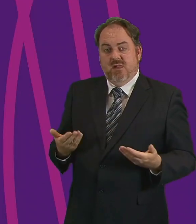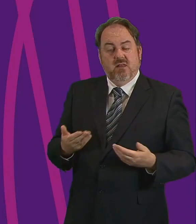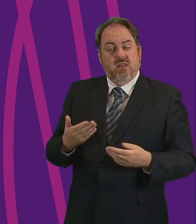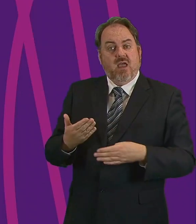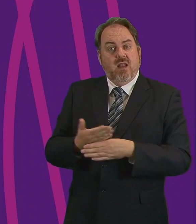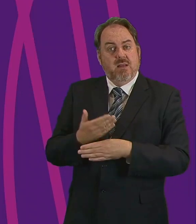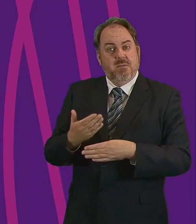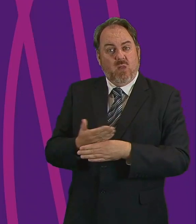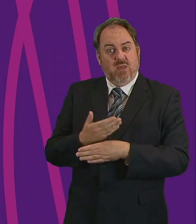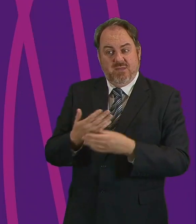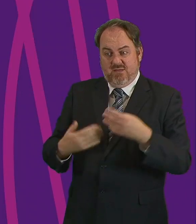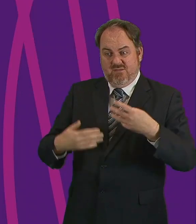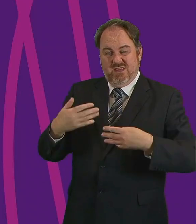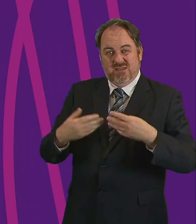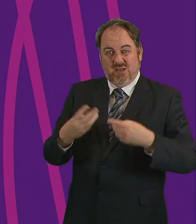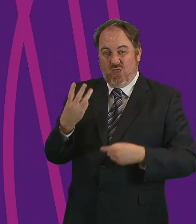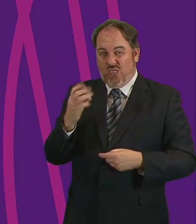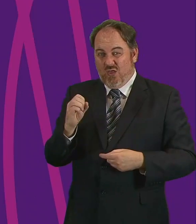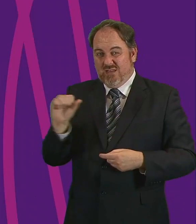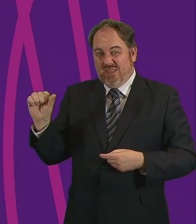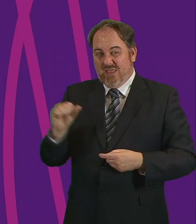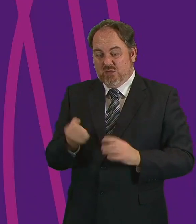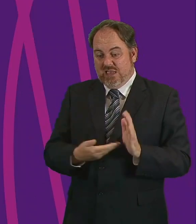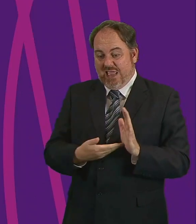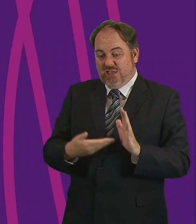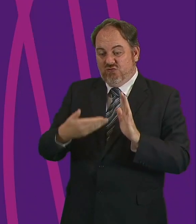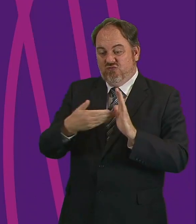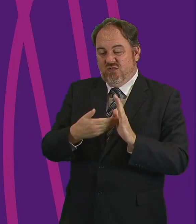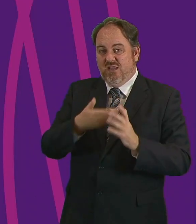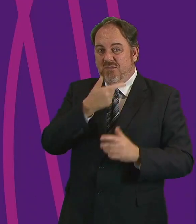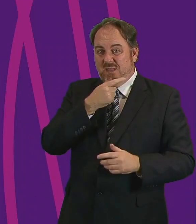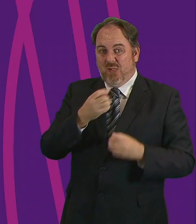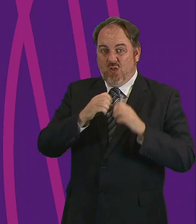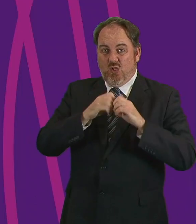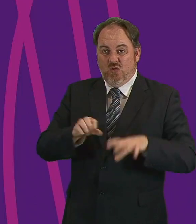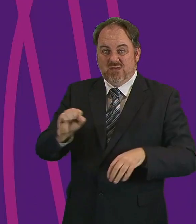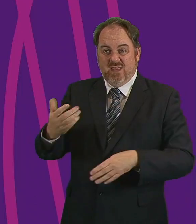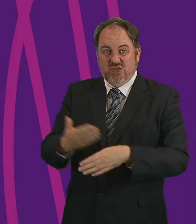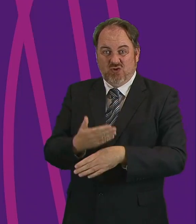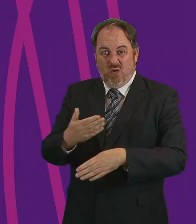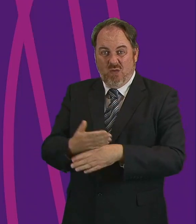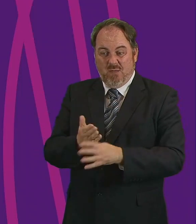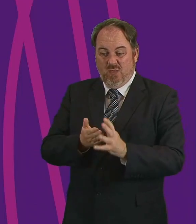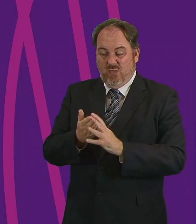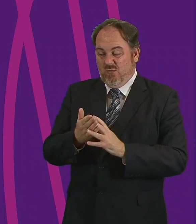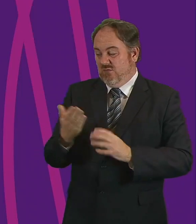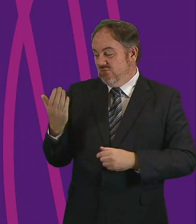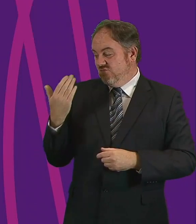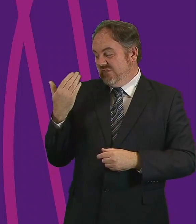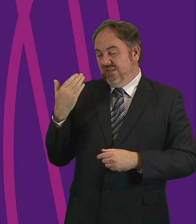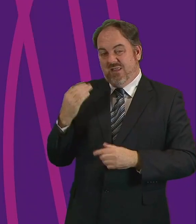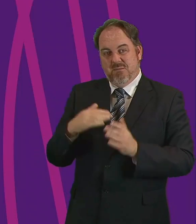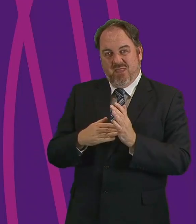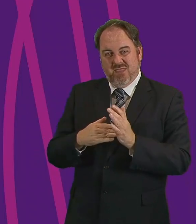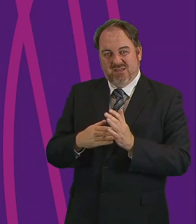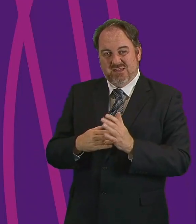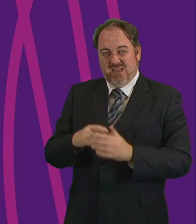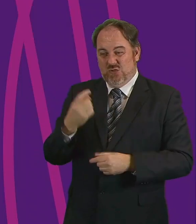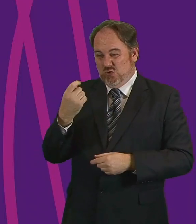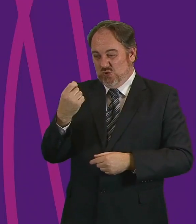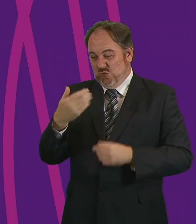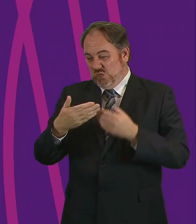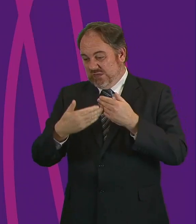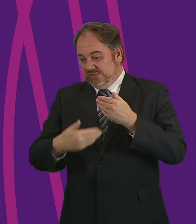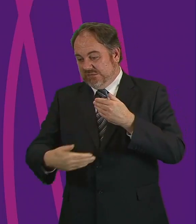shows 30,000 more people out of work in the months until April. That's before the real teeth of